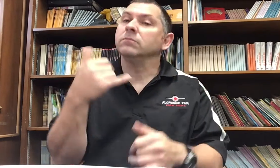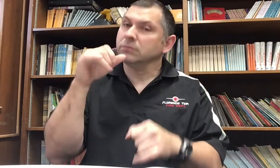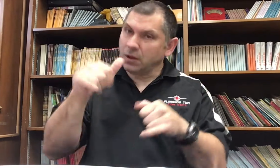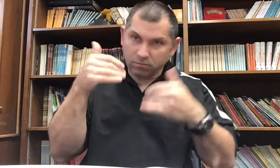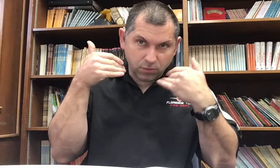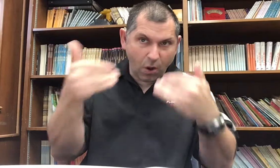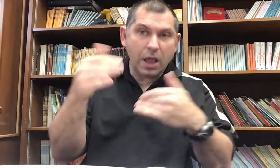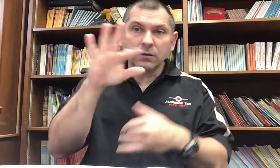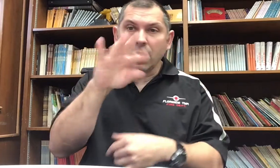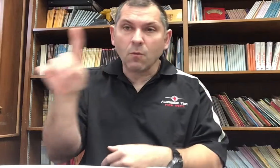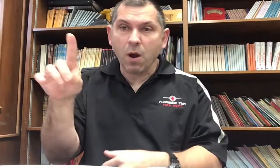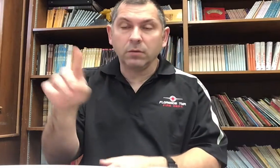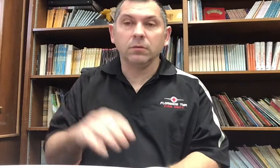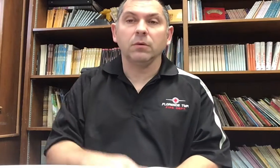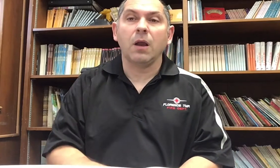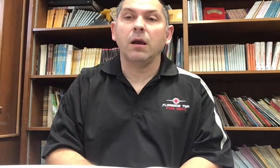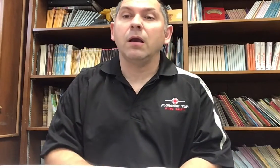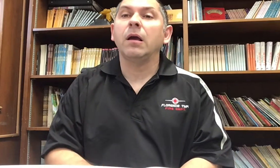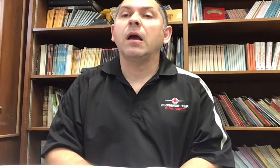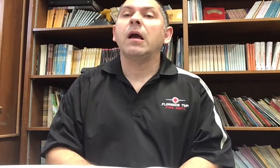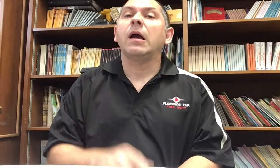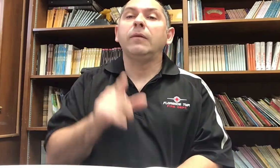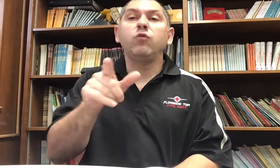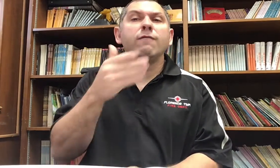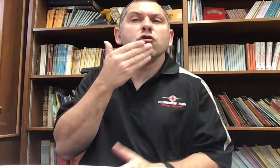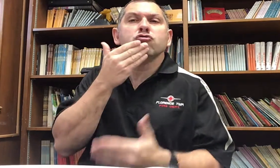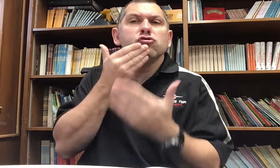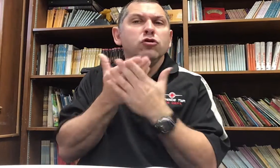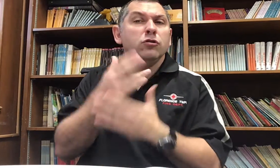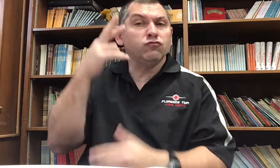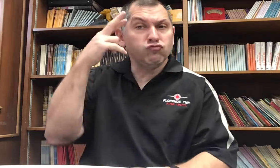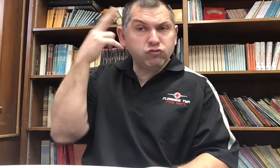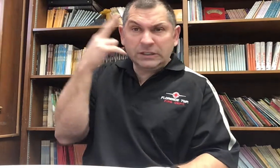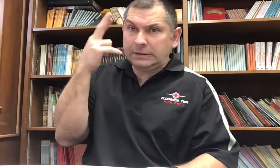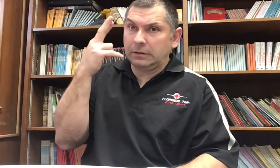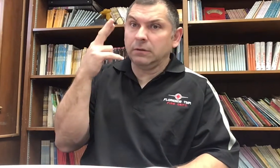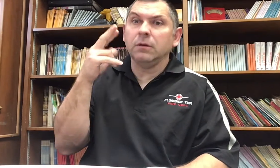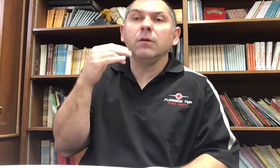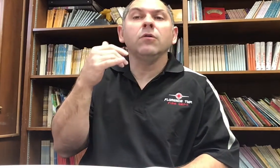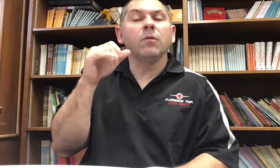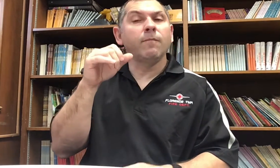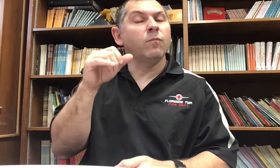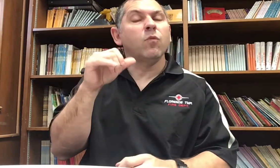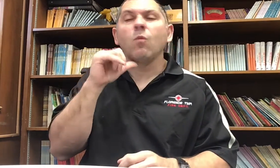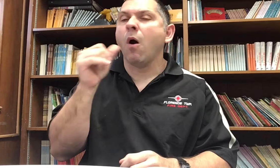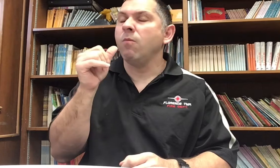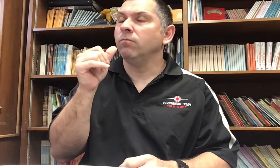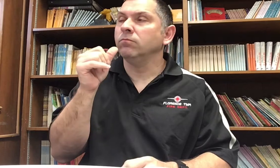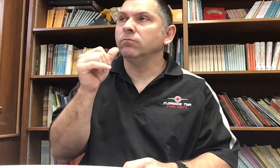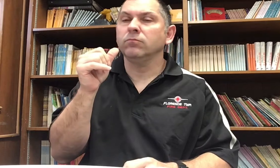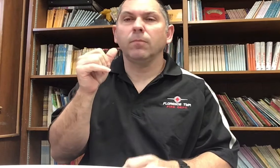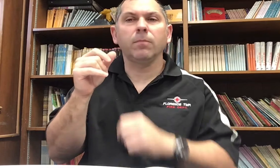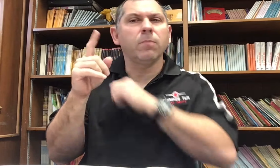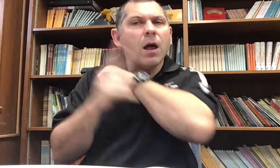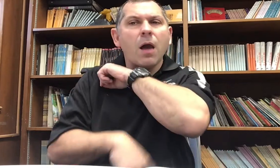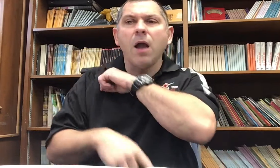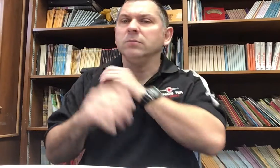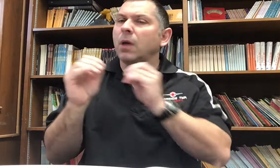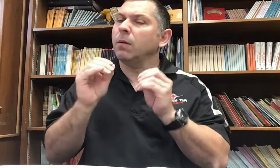And if you see a problem, don't wait. Call 911 immediately. Especially, if there's a good reason, you won't